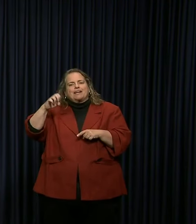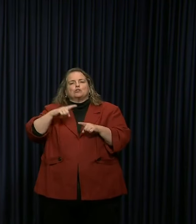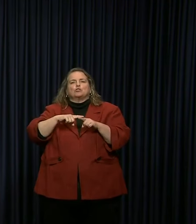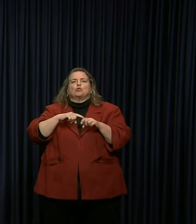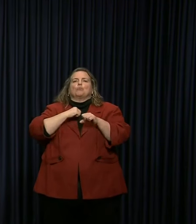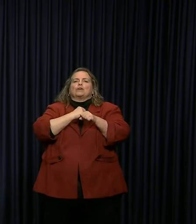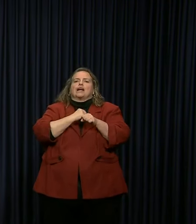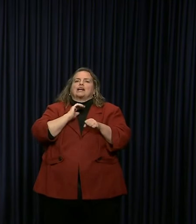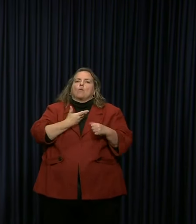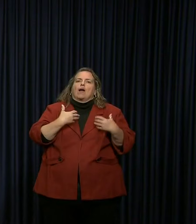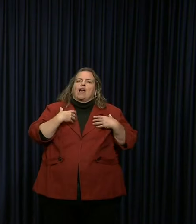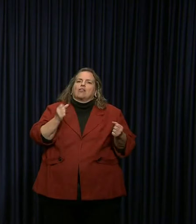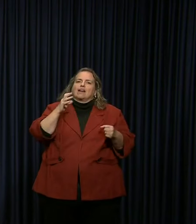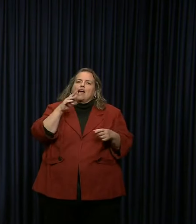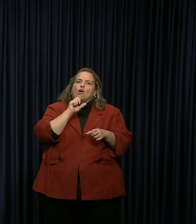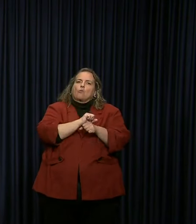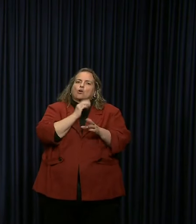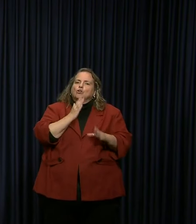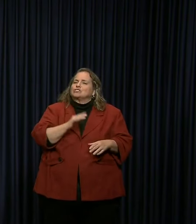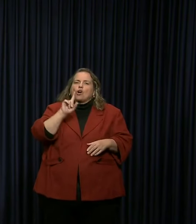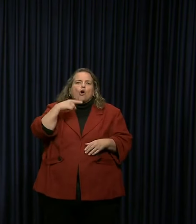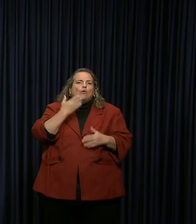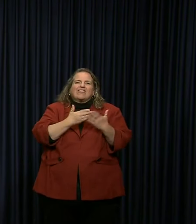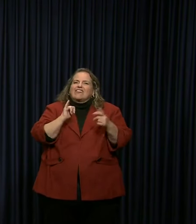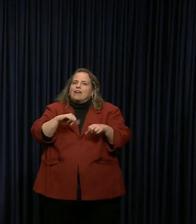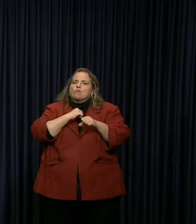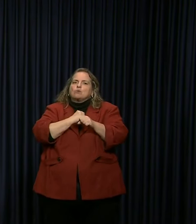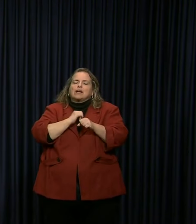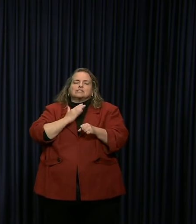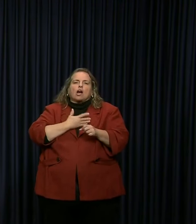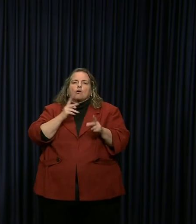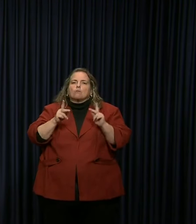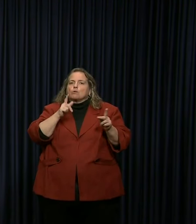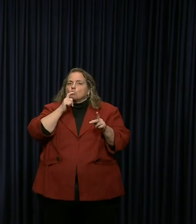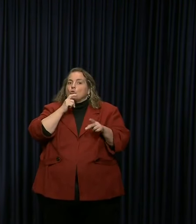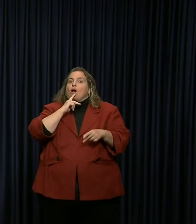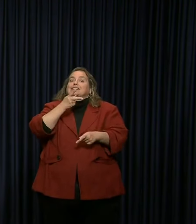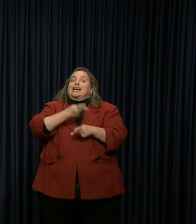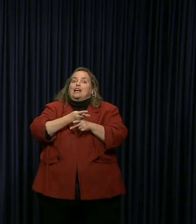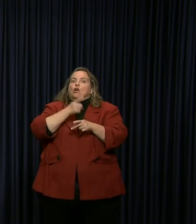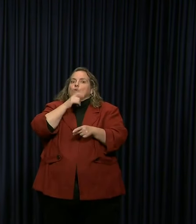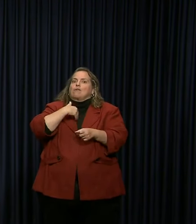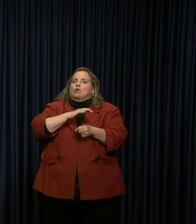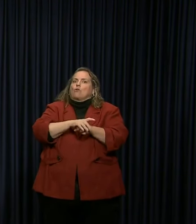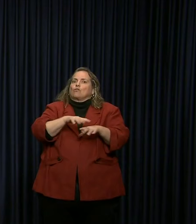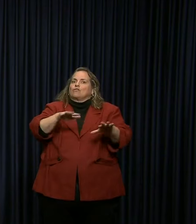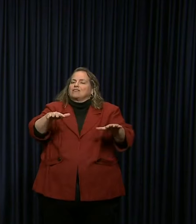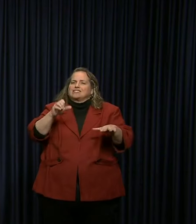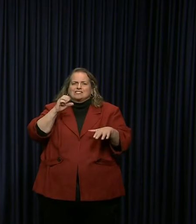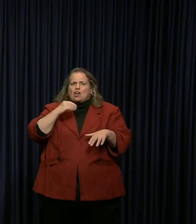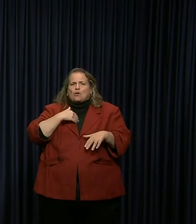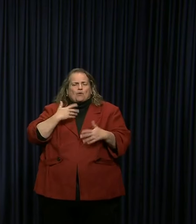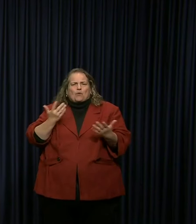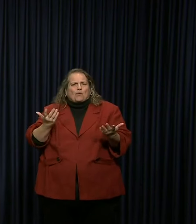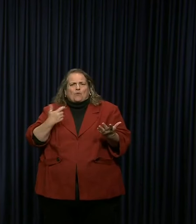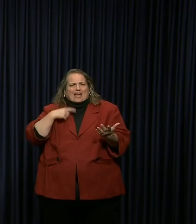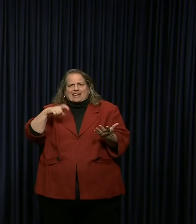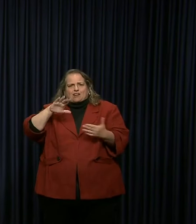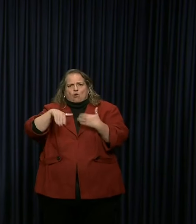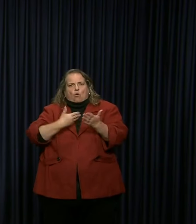have COVID-19. It's the only thing that protects these nursing home or long-term care employees that have